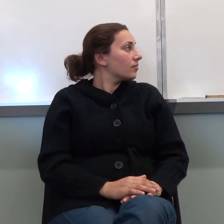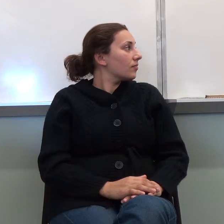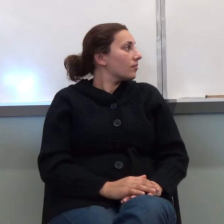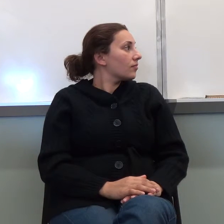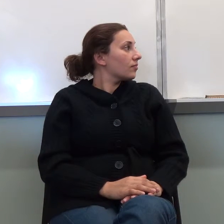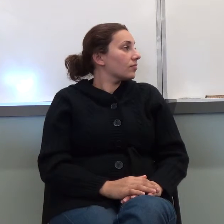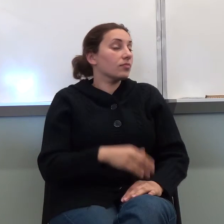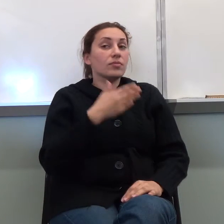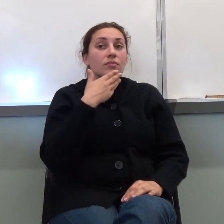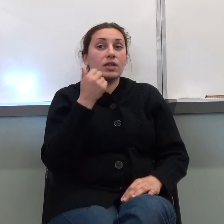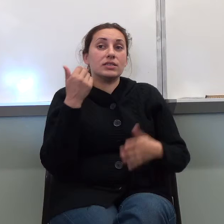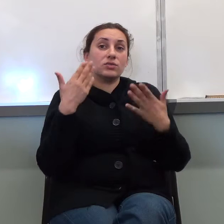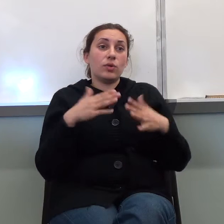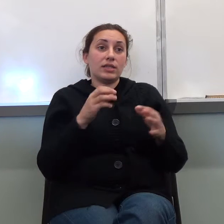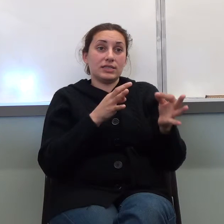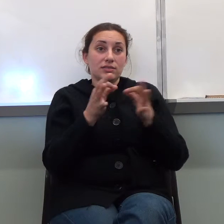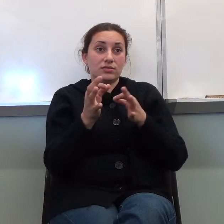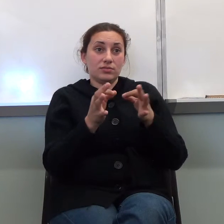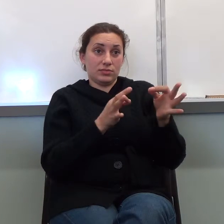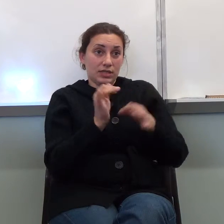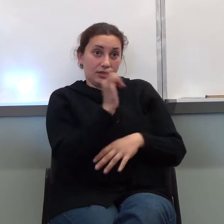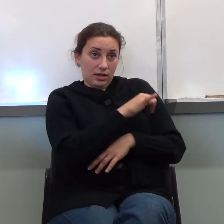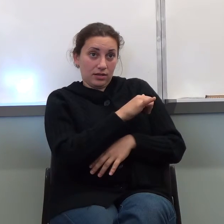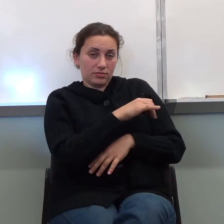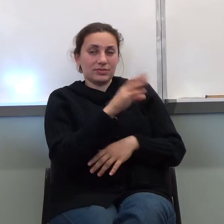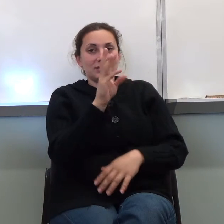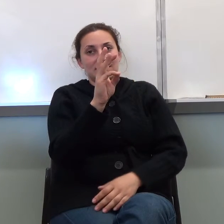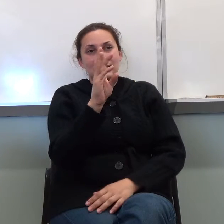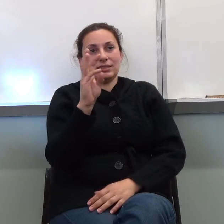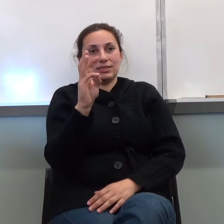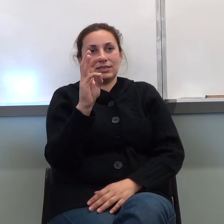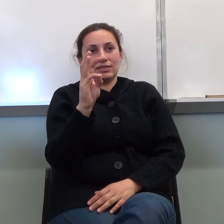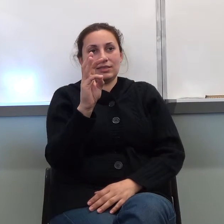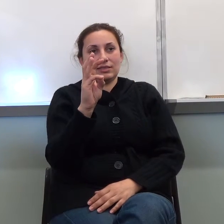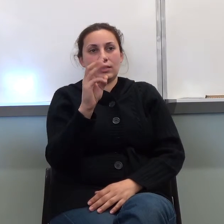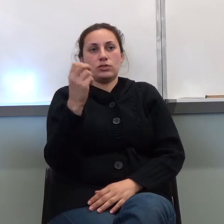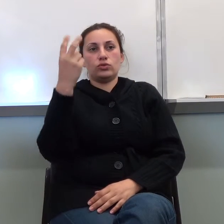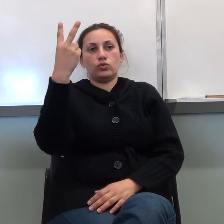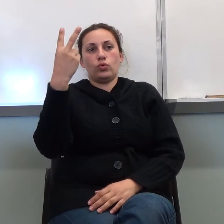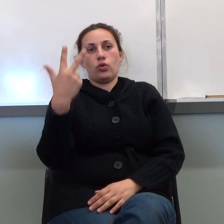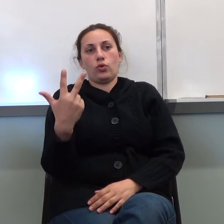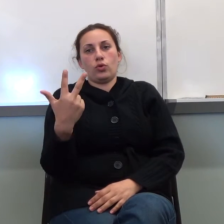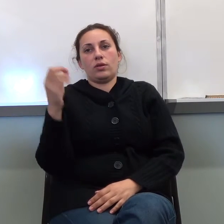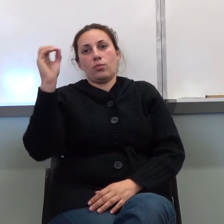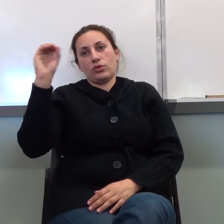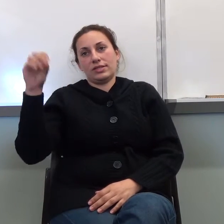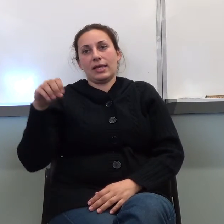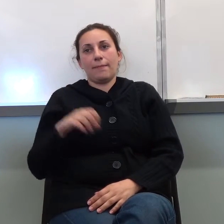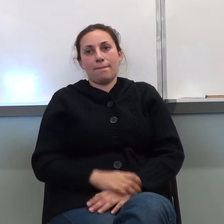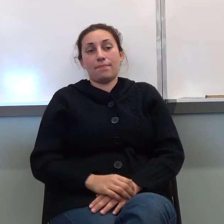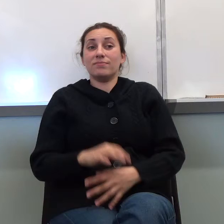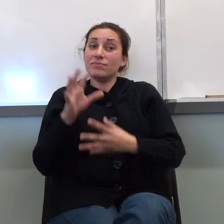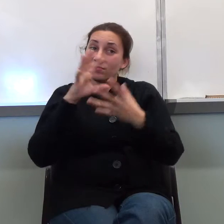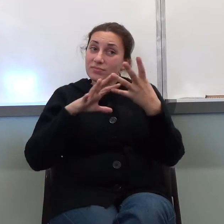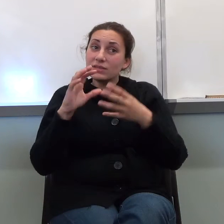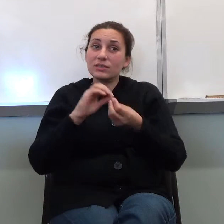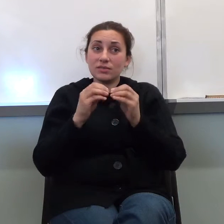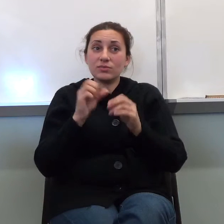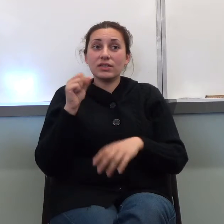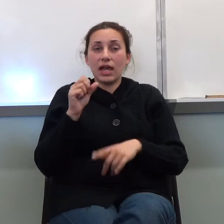to express this one is 66 2/3%. That's a mixed number, but strangely enough, people